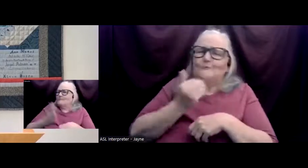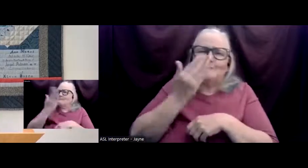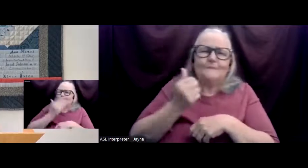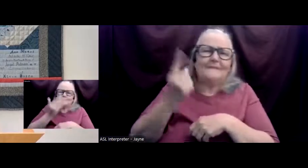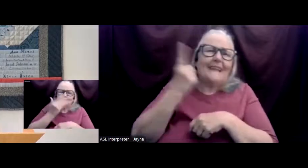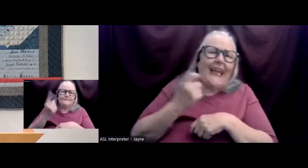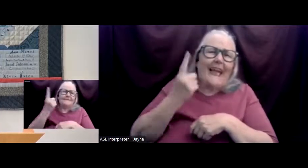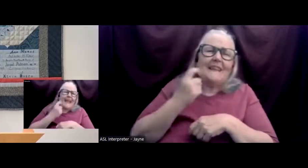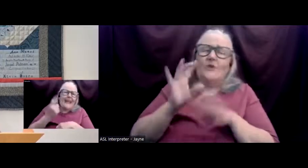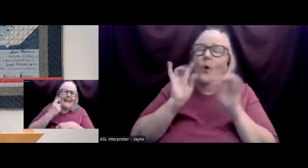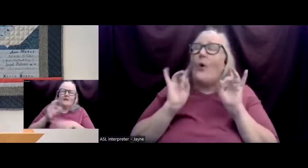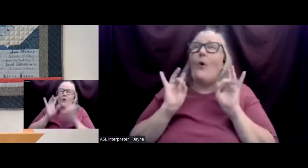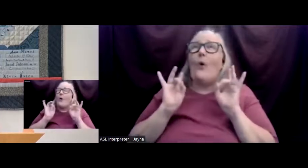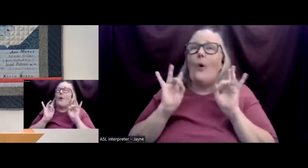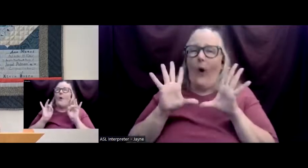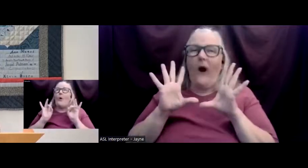criminal.